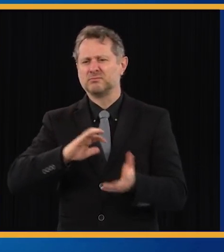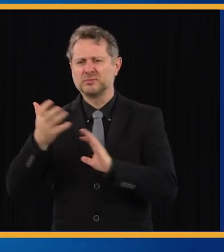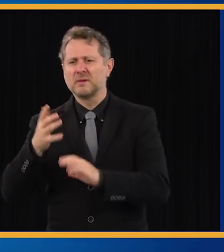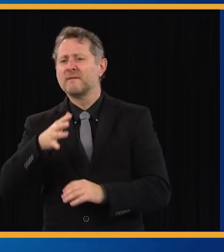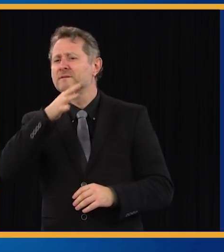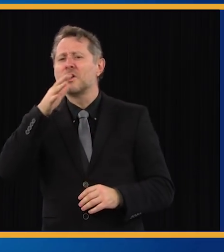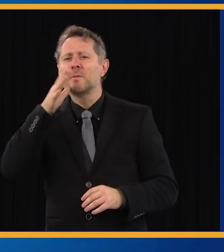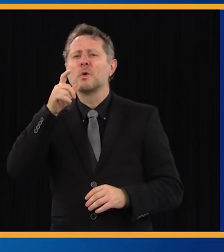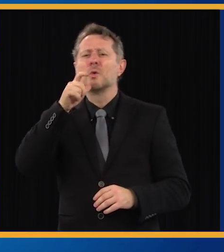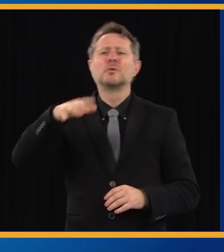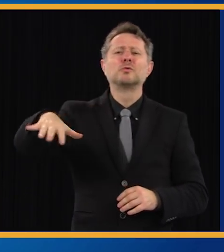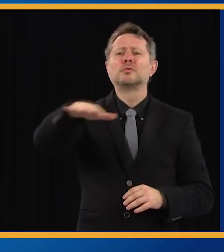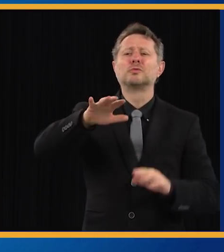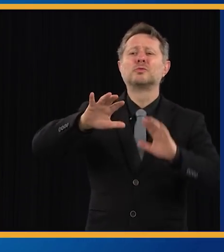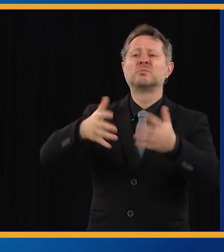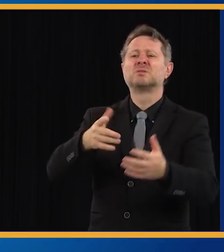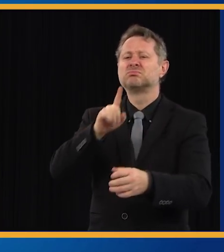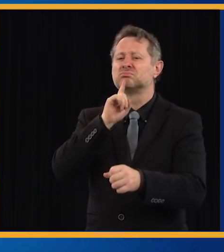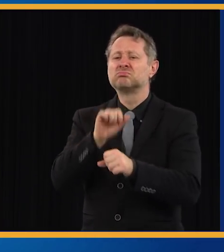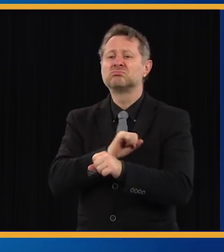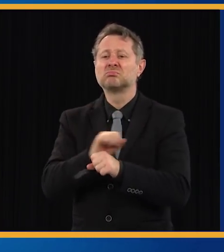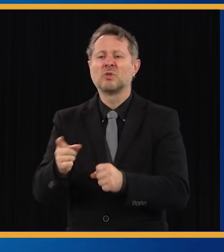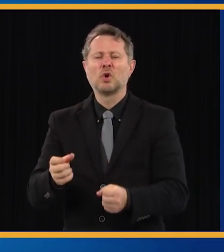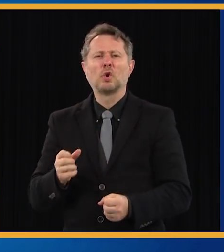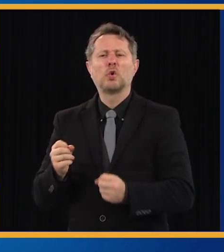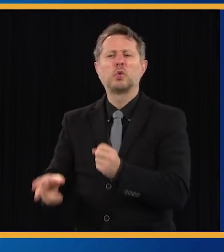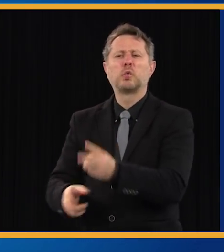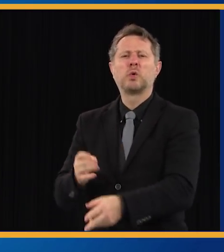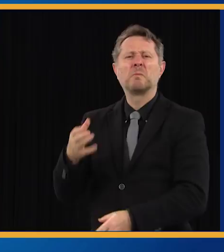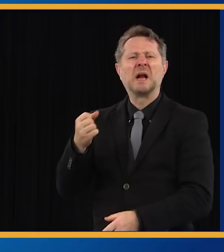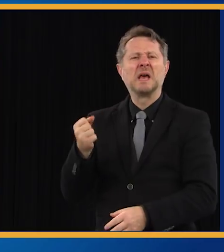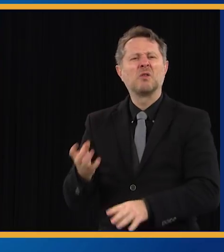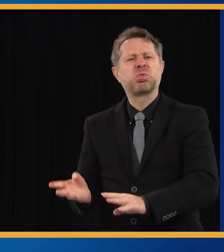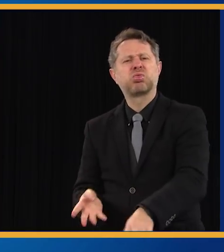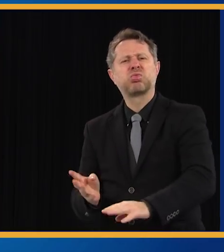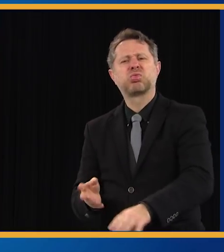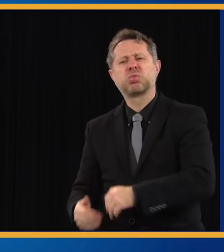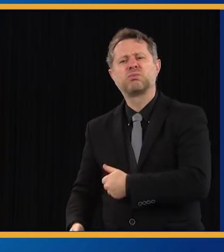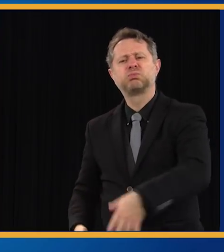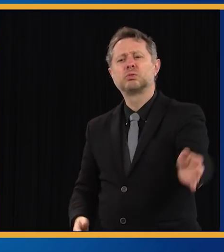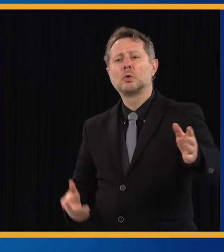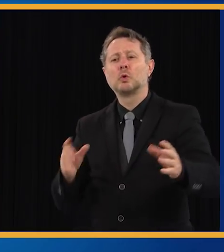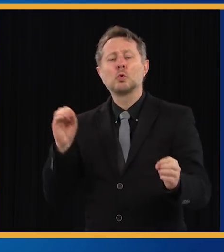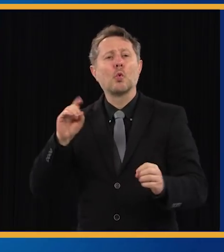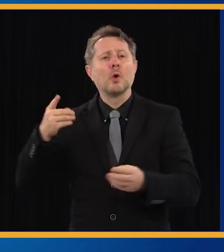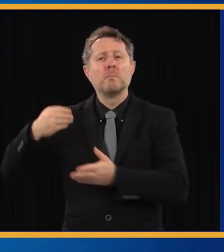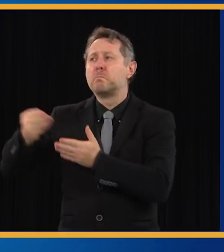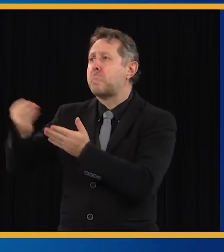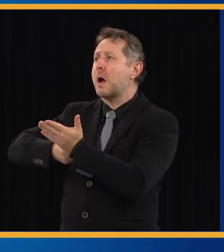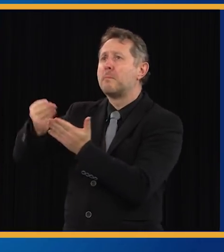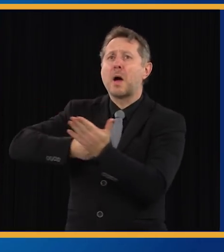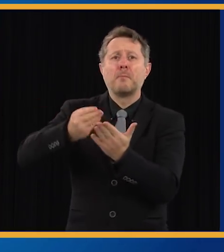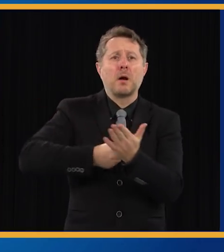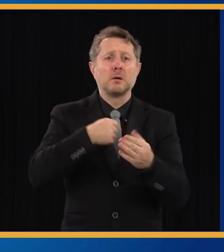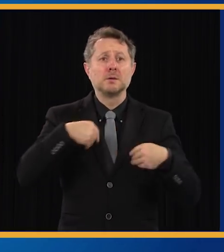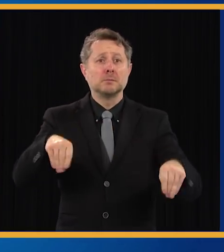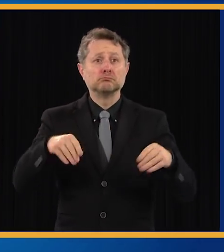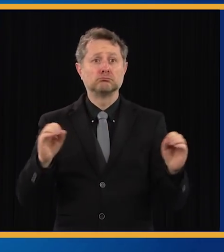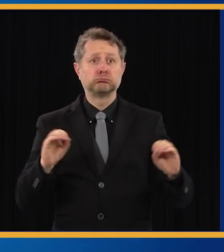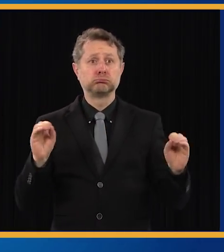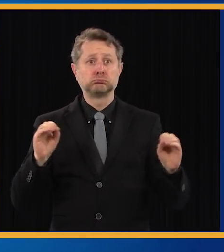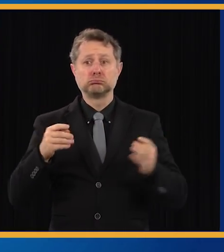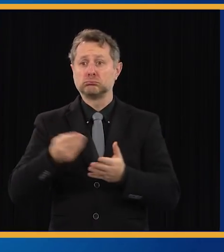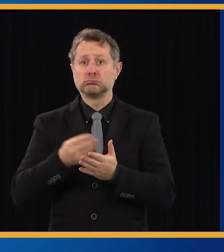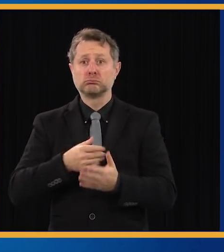are actually dumping milk because the market can't consume it. This